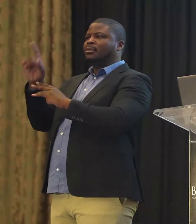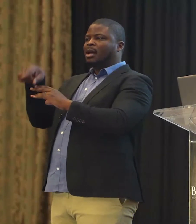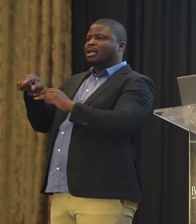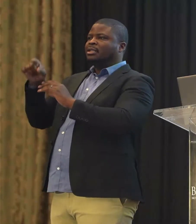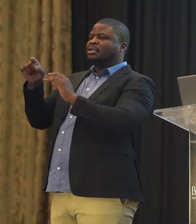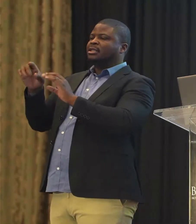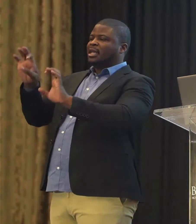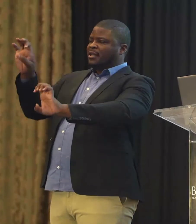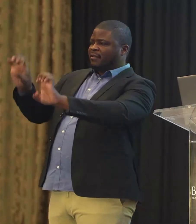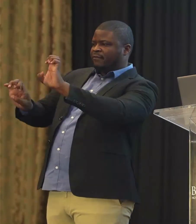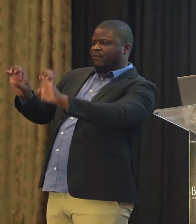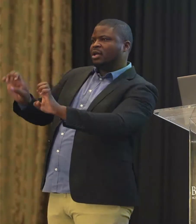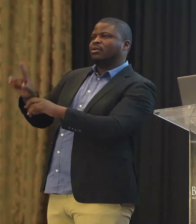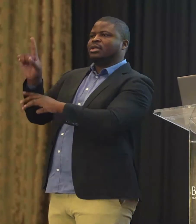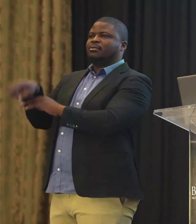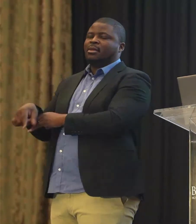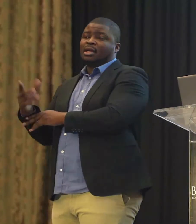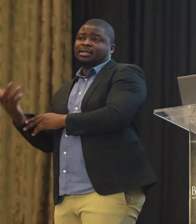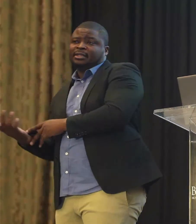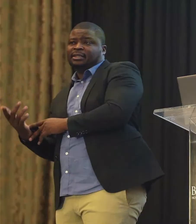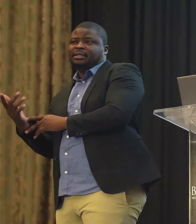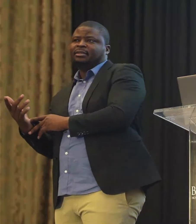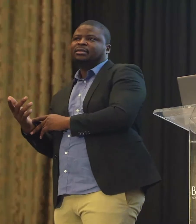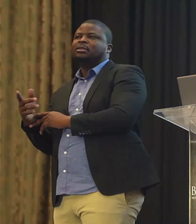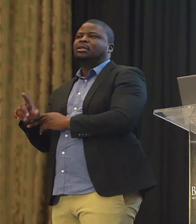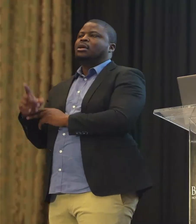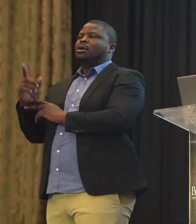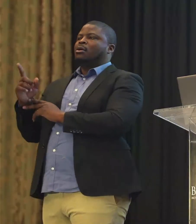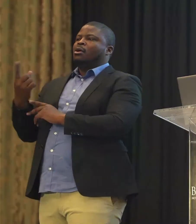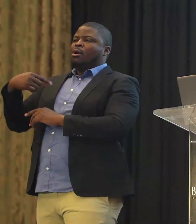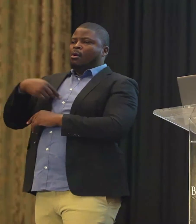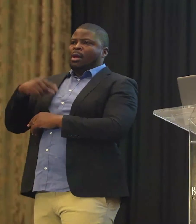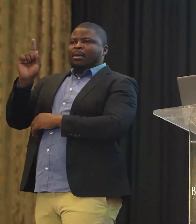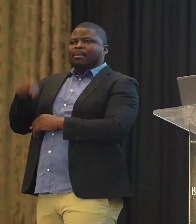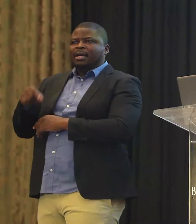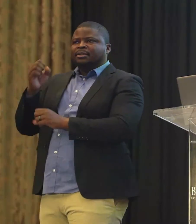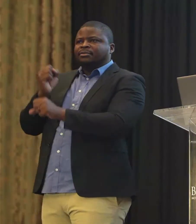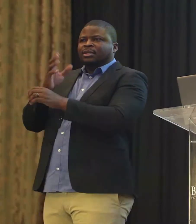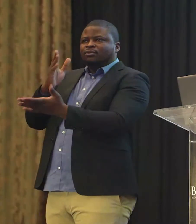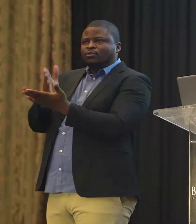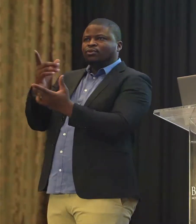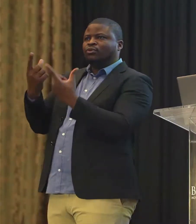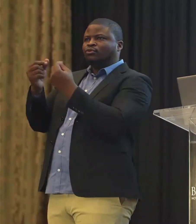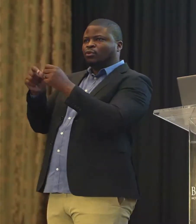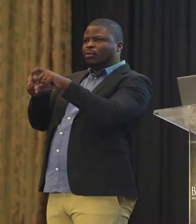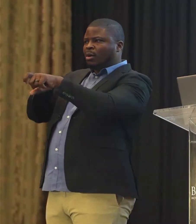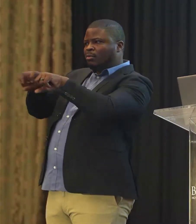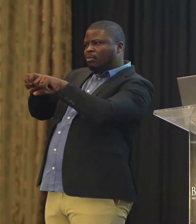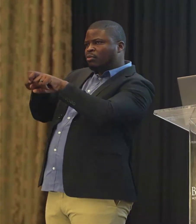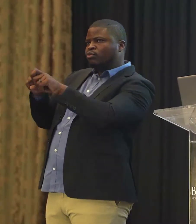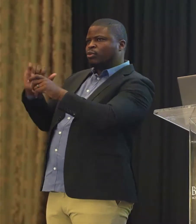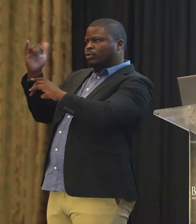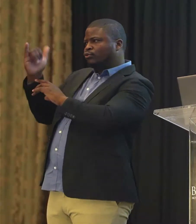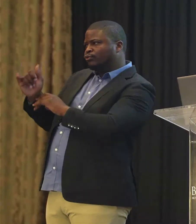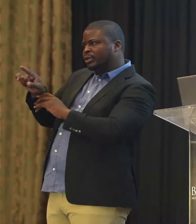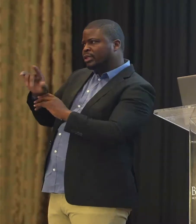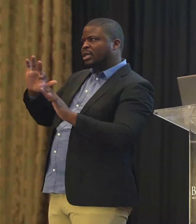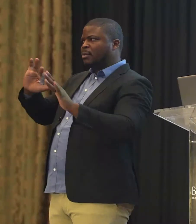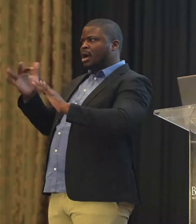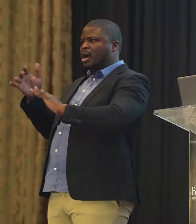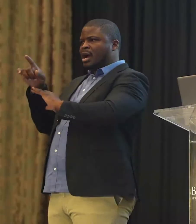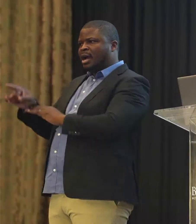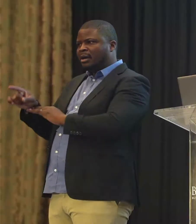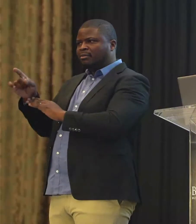correctional services, we need to pilot an integration of viral hepatitis screening and treatment services, as well as piloting harm